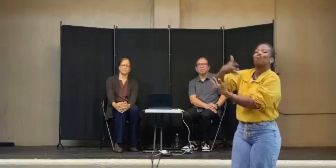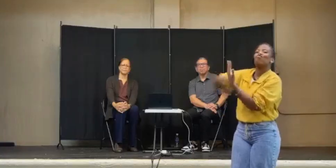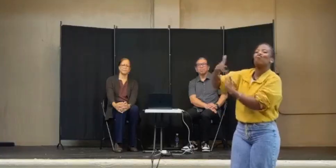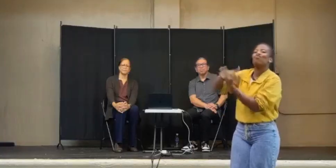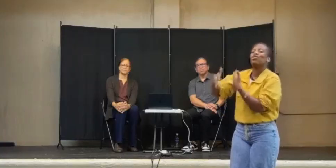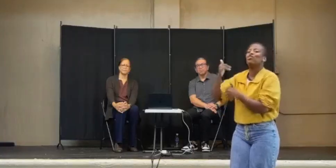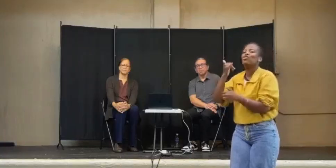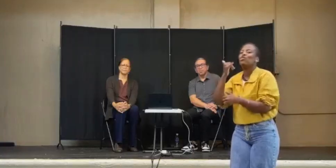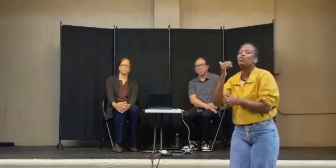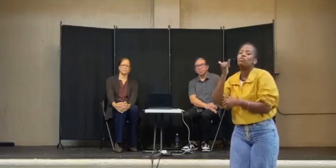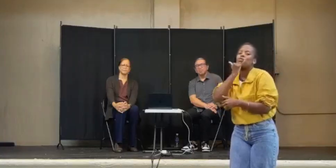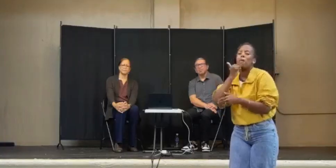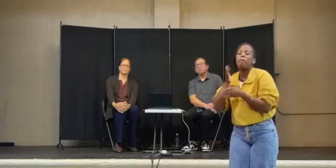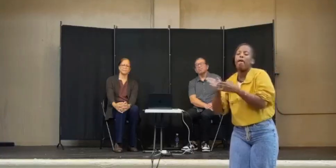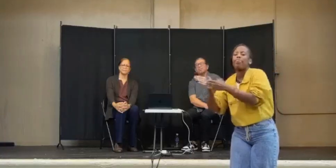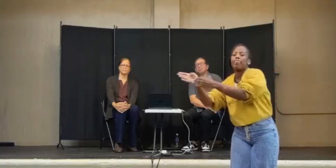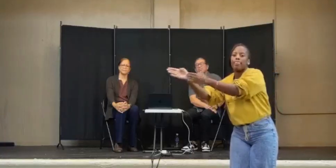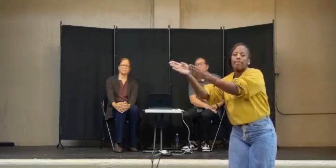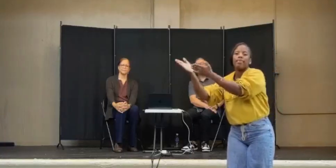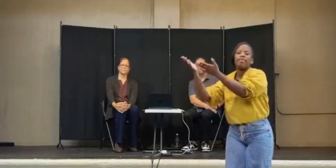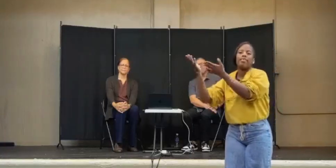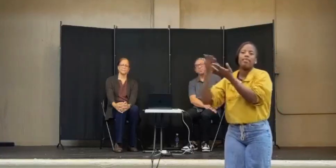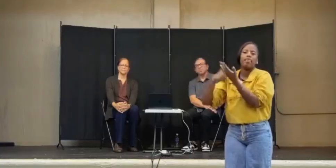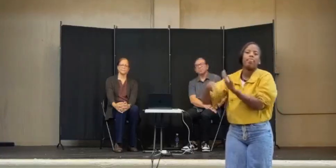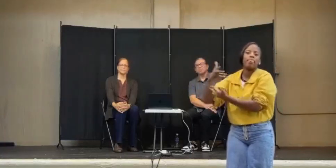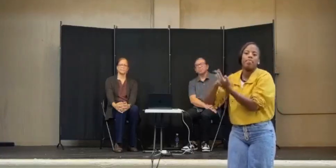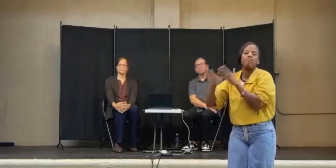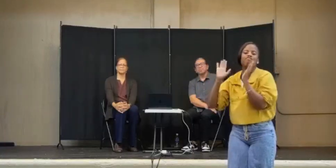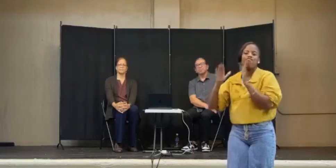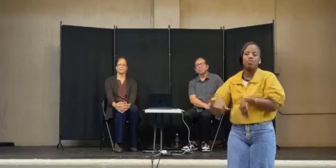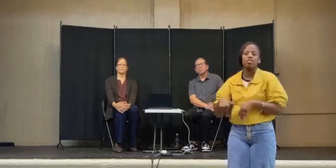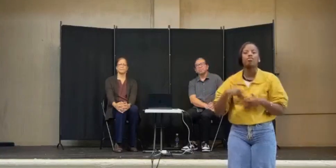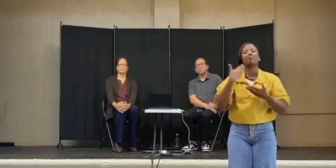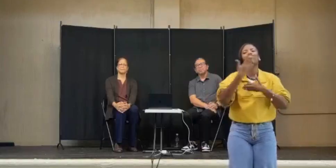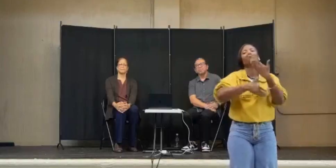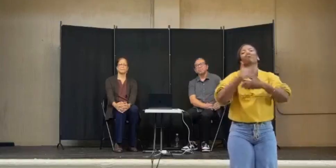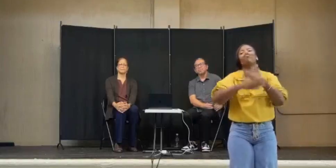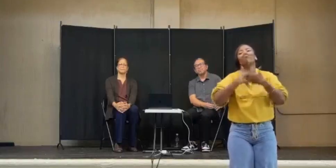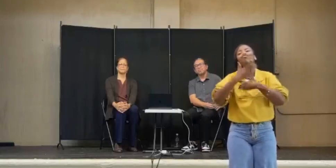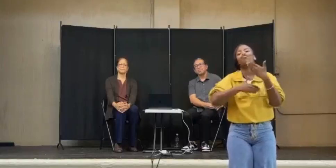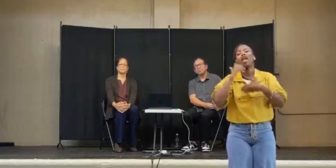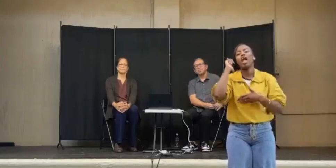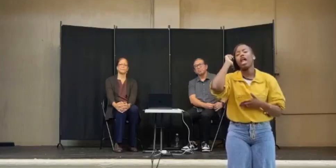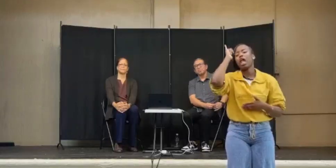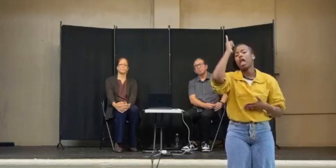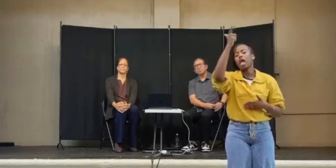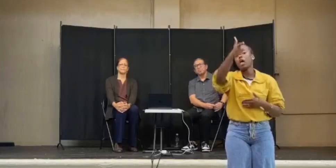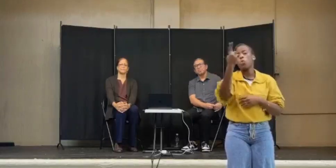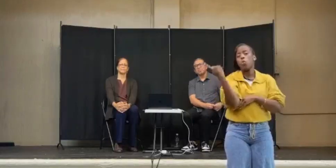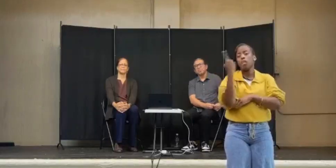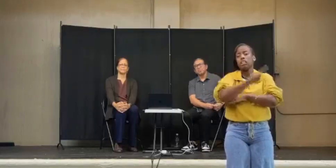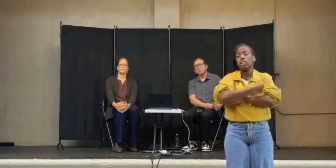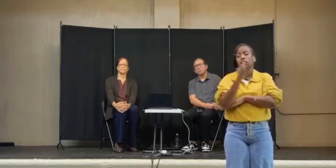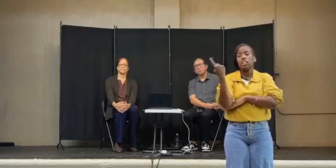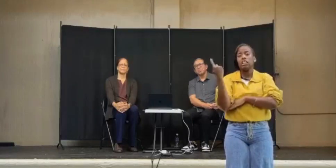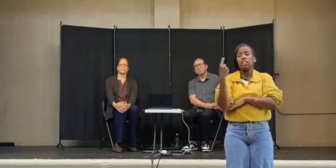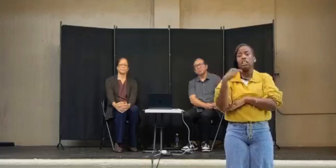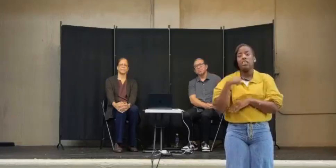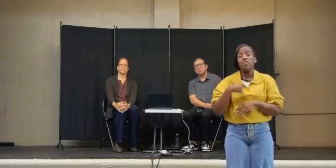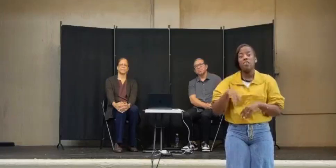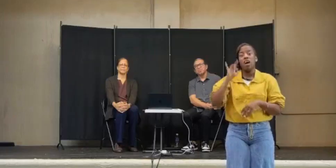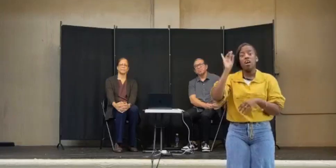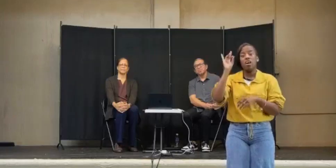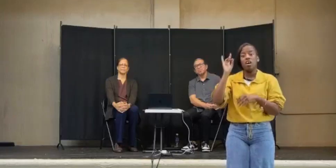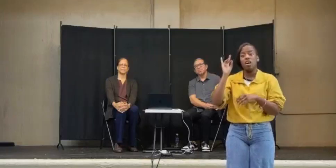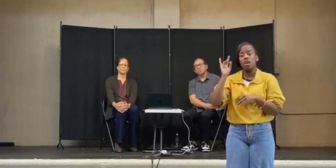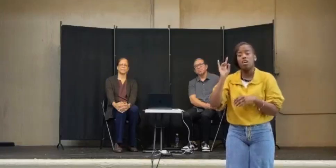should I care? So I would go with my friends. That led me down the wrong path. I fell in with the wrong crowd. And